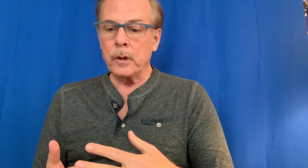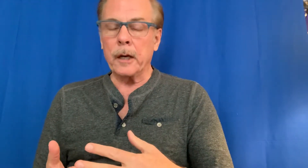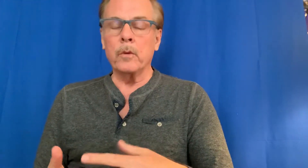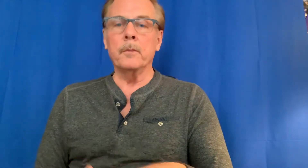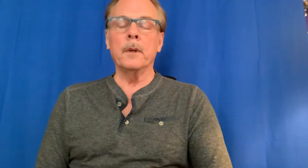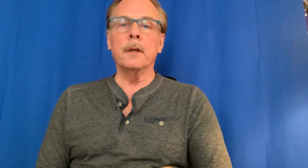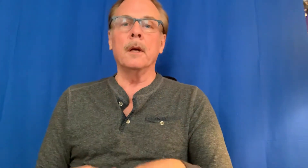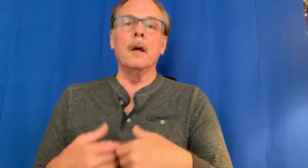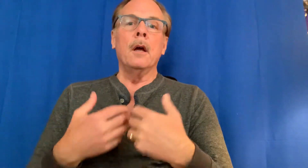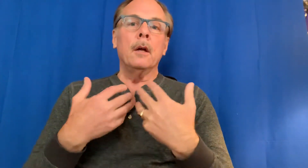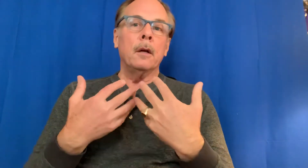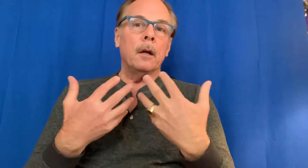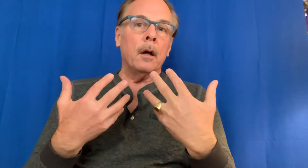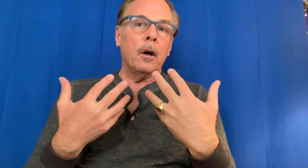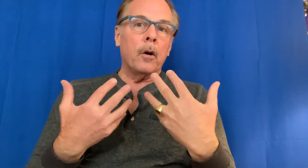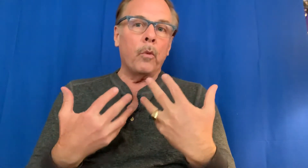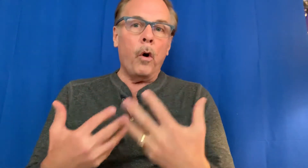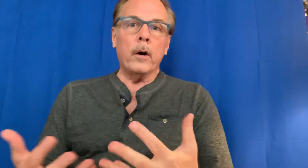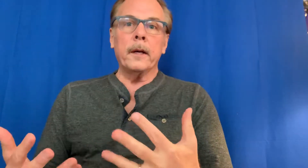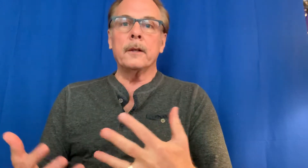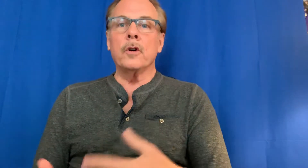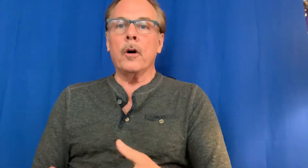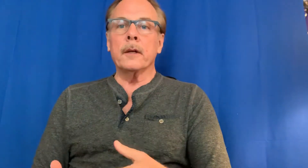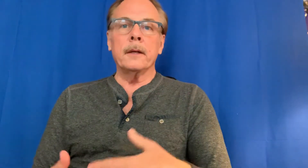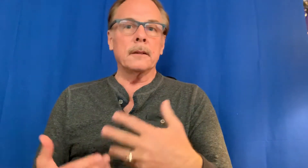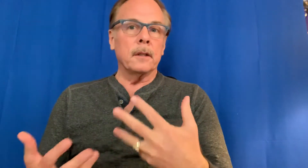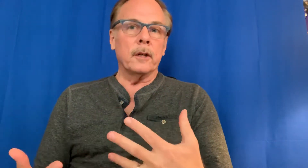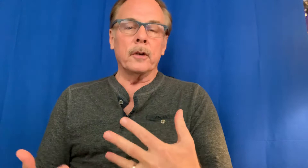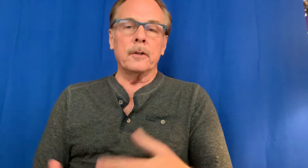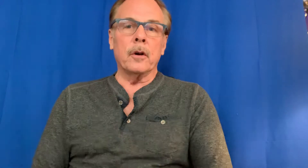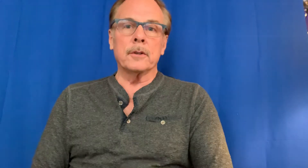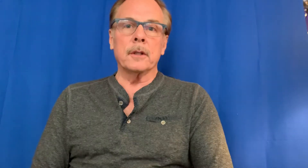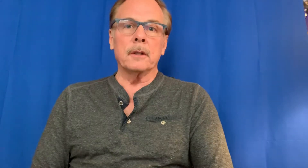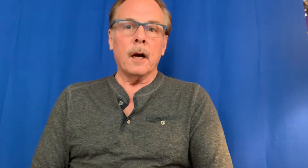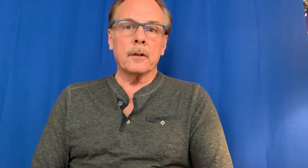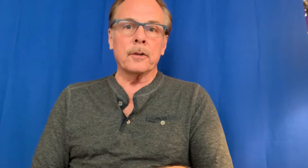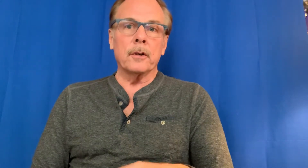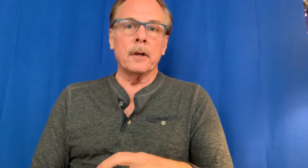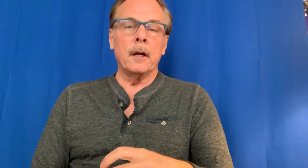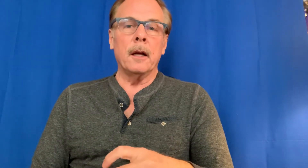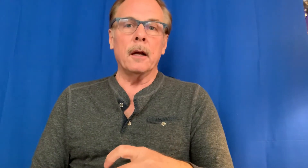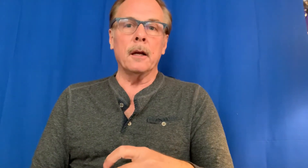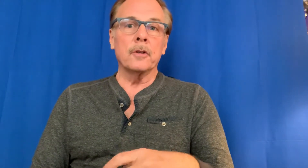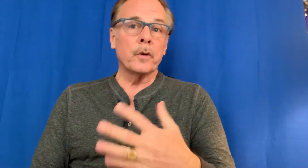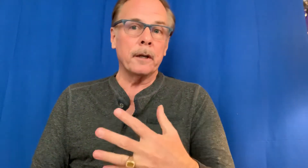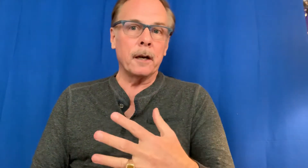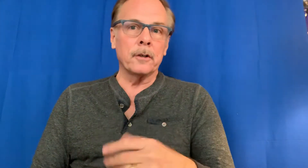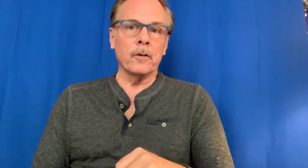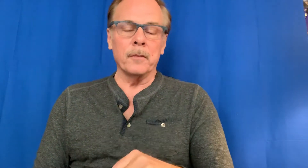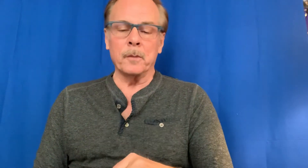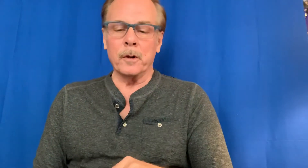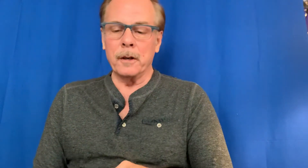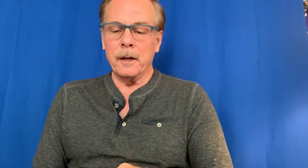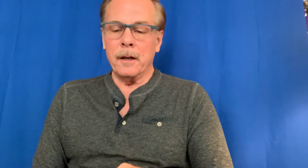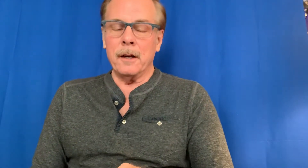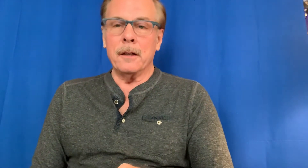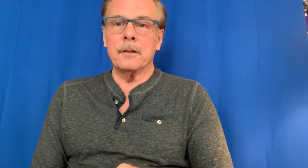would be walking, talking, as later he talked to the doctor, the tree doctor, remember?